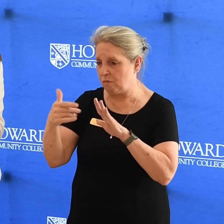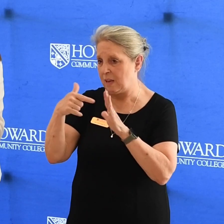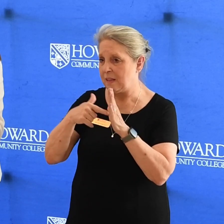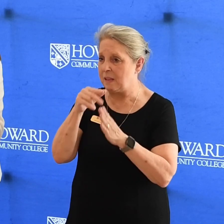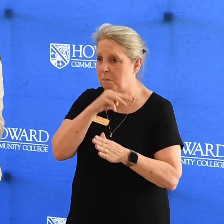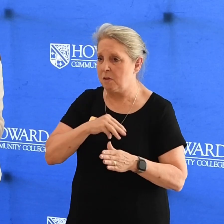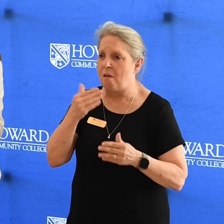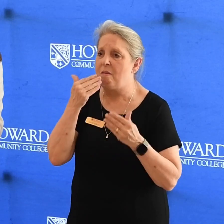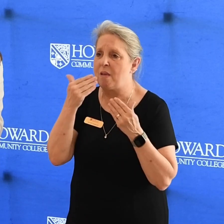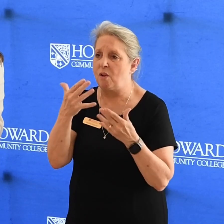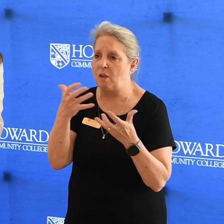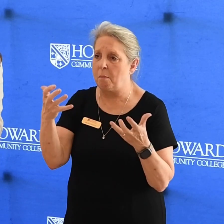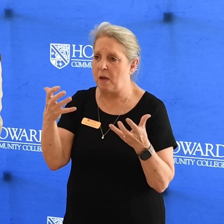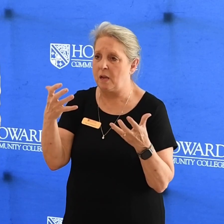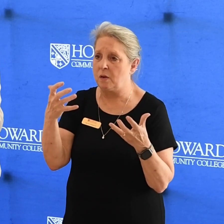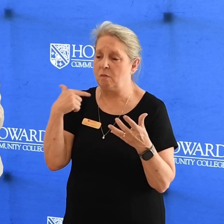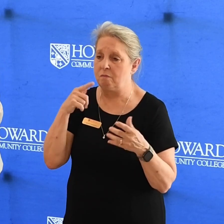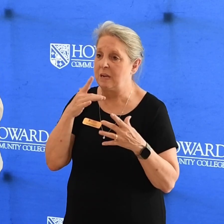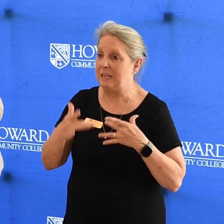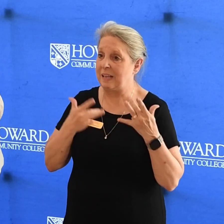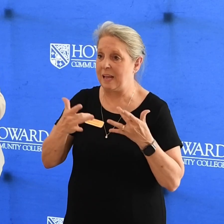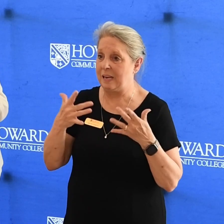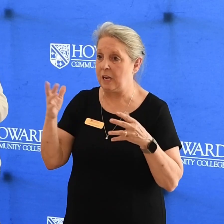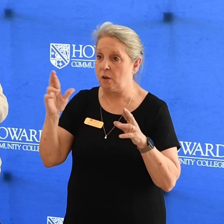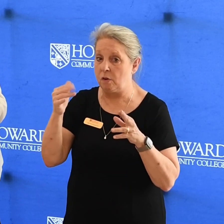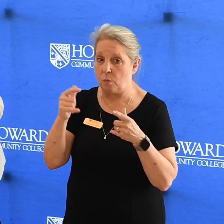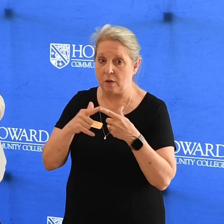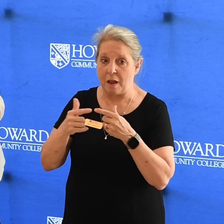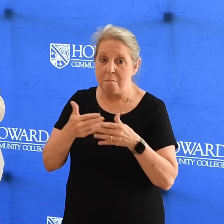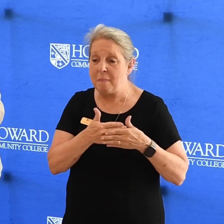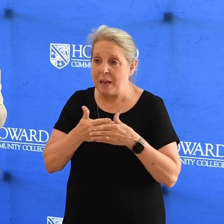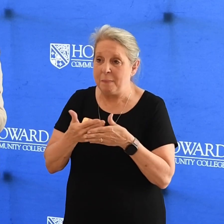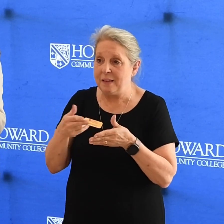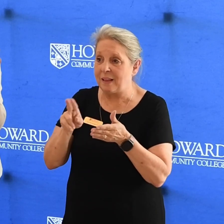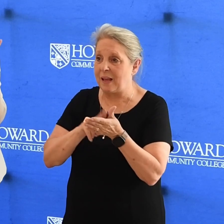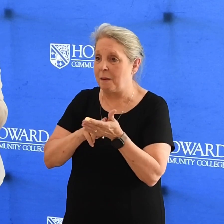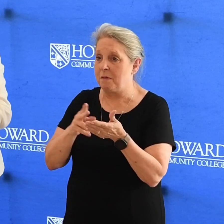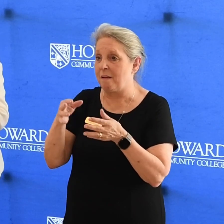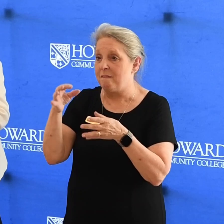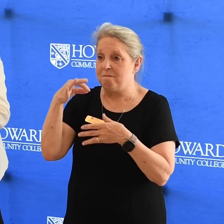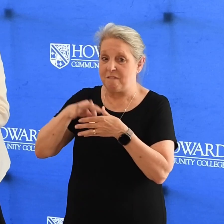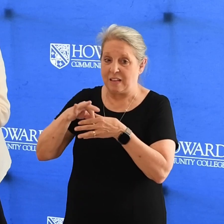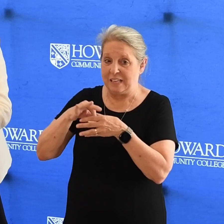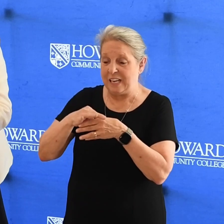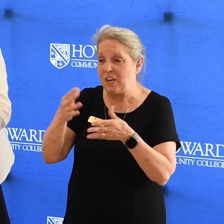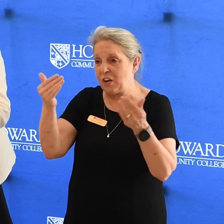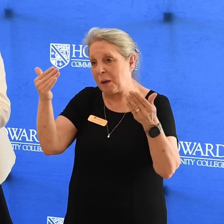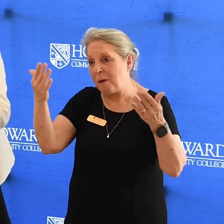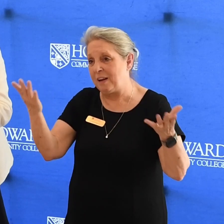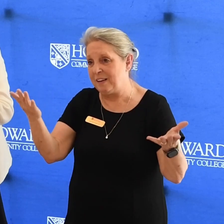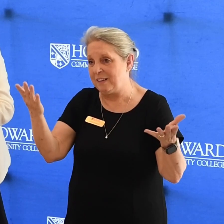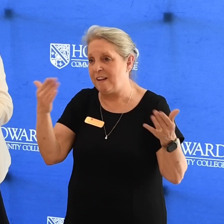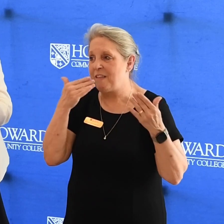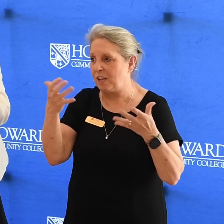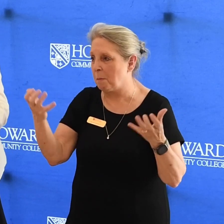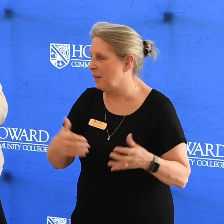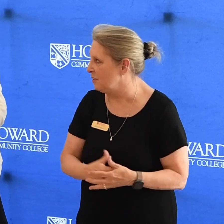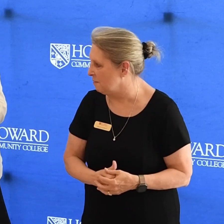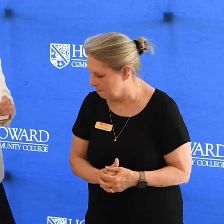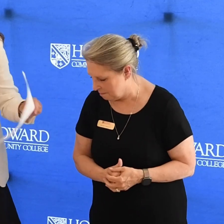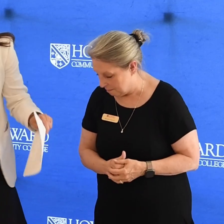mission. Thank you so much. We're so excited. Get ready if you want to hold babies, sign up to volunteer. It's great. So thank you so much.